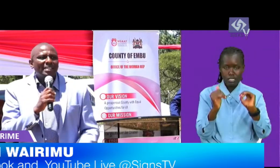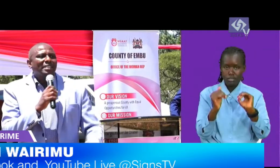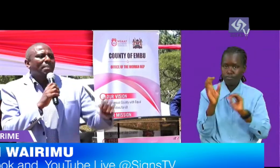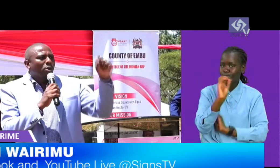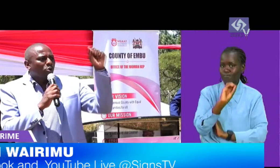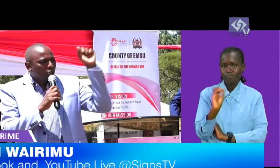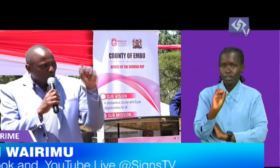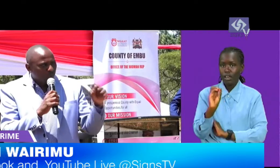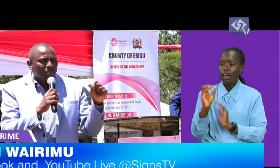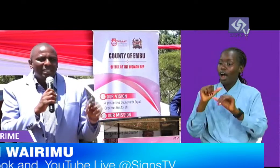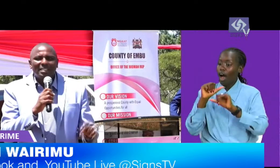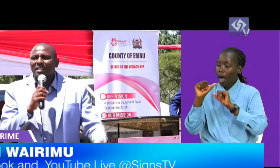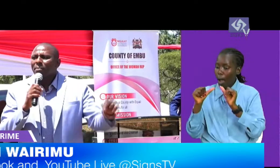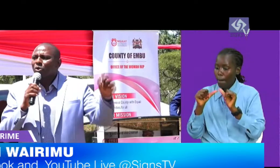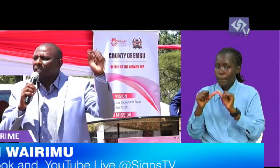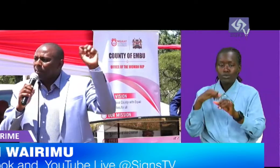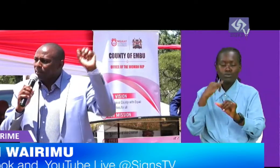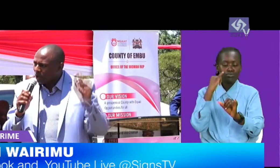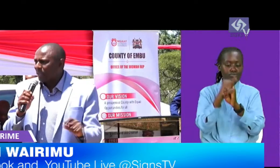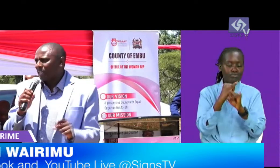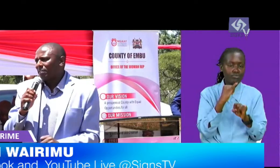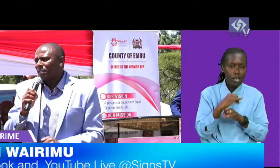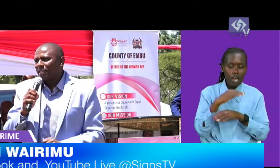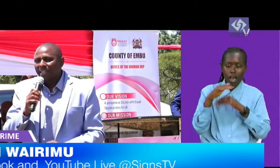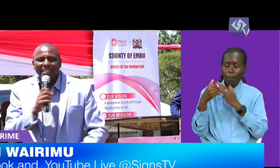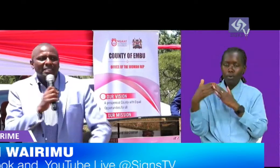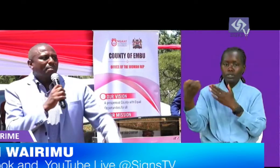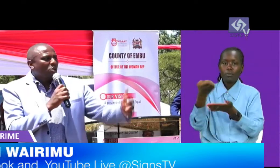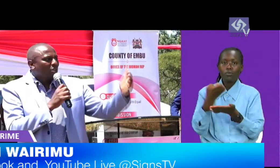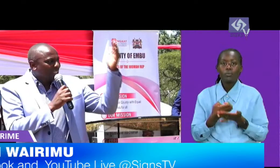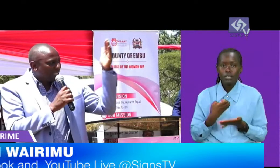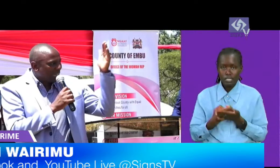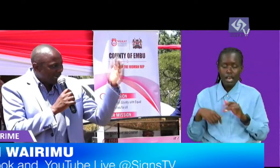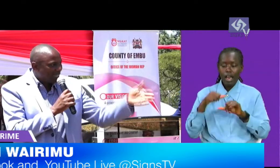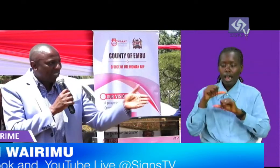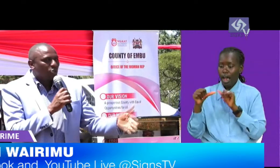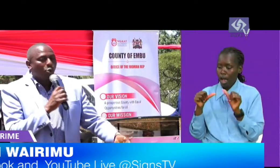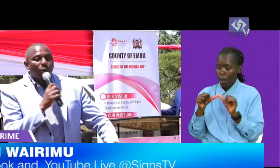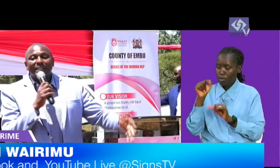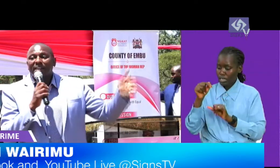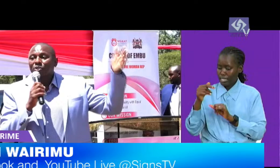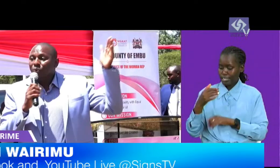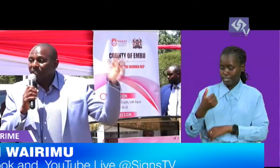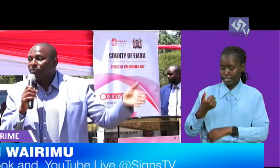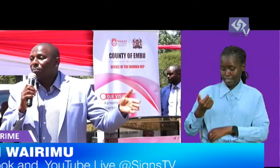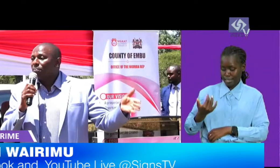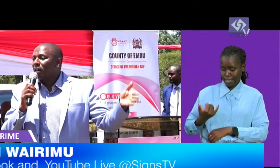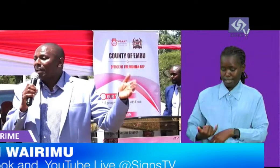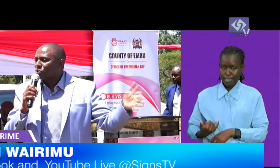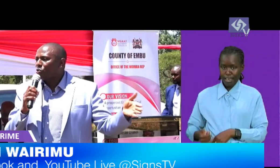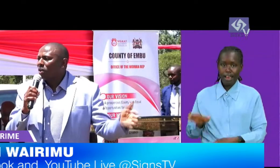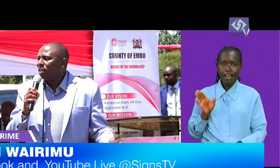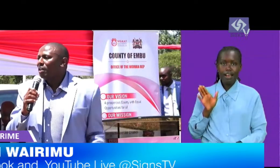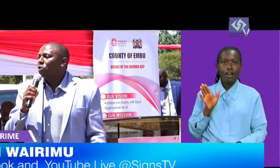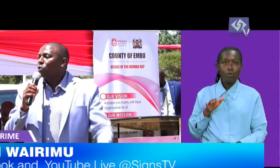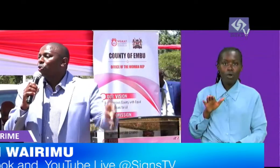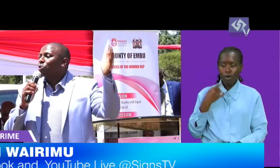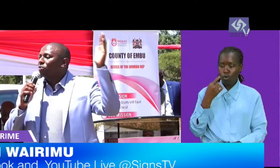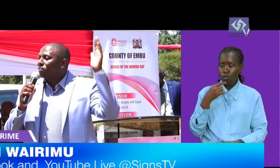is about jobs. It is about employment. It is about these young ladies who will graduate from high school, go to